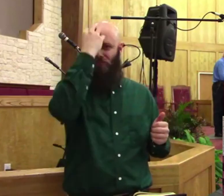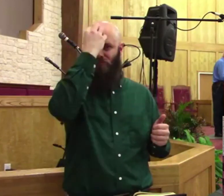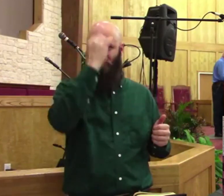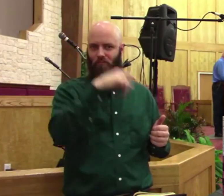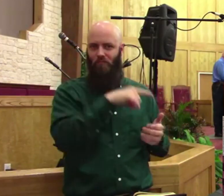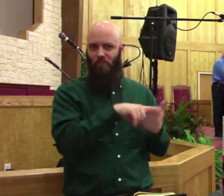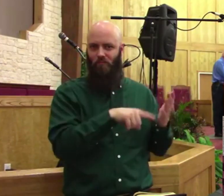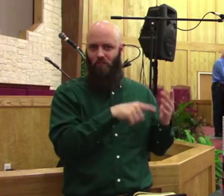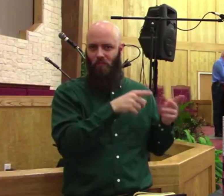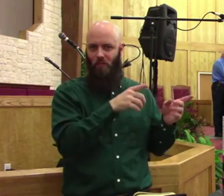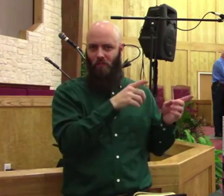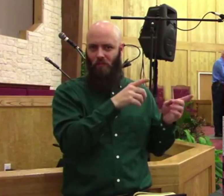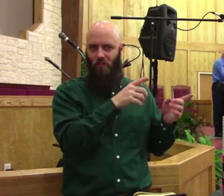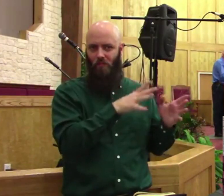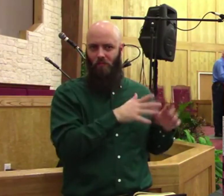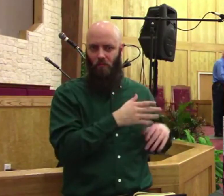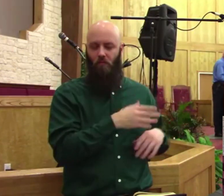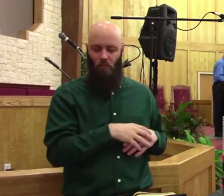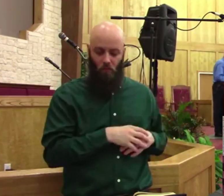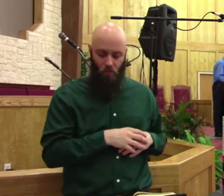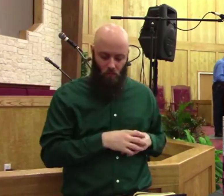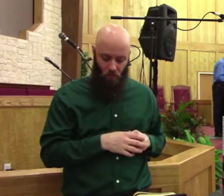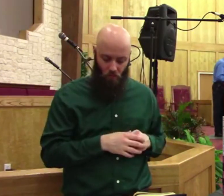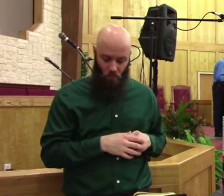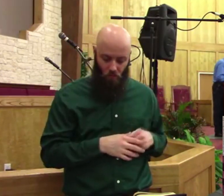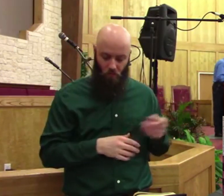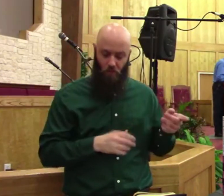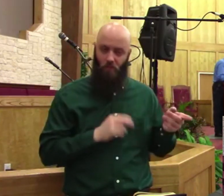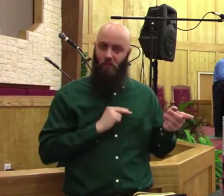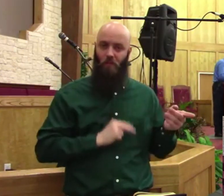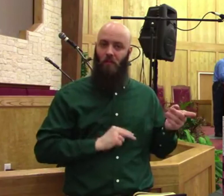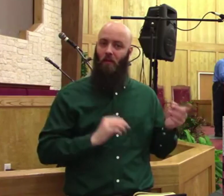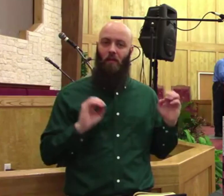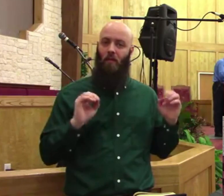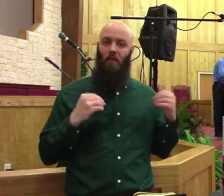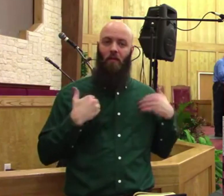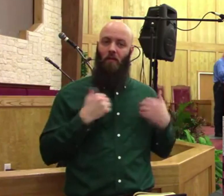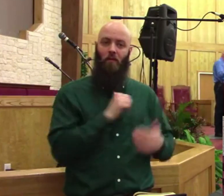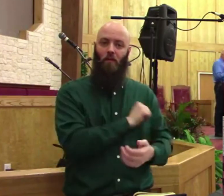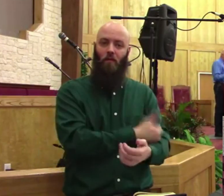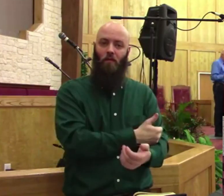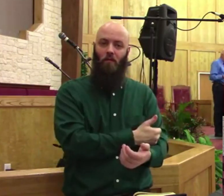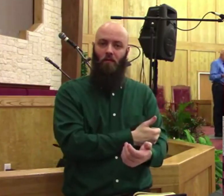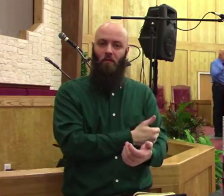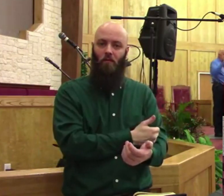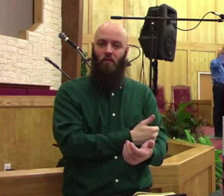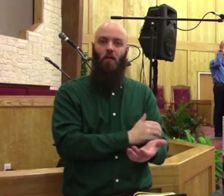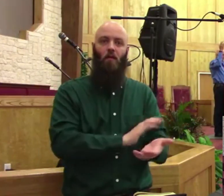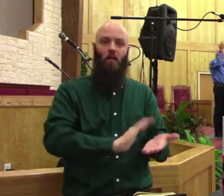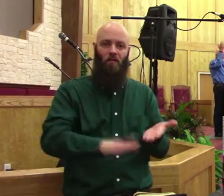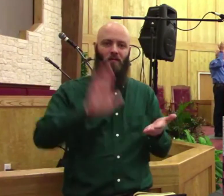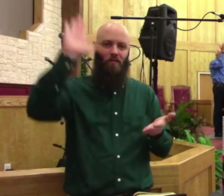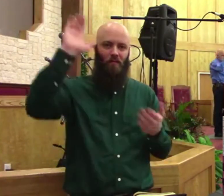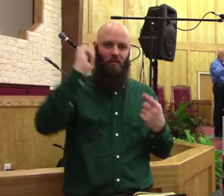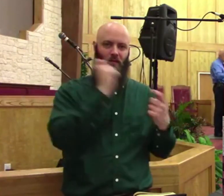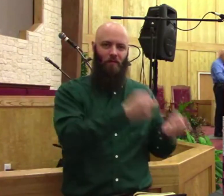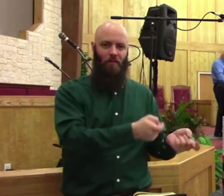Well, Nebuchadnezzar had no authority except that God gave it to him. But in his arrogance, verse 20,